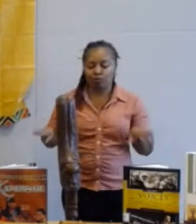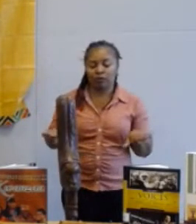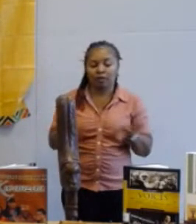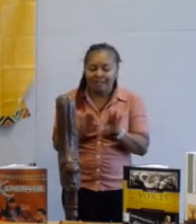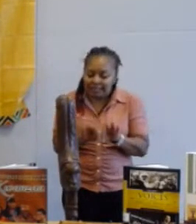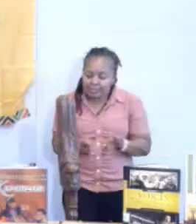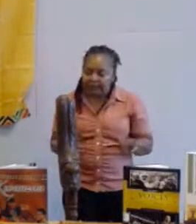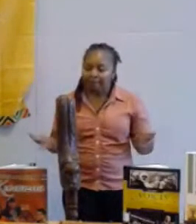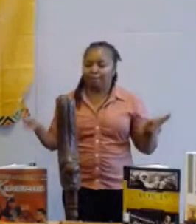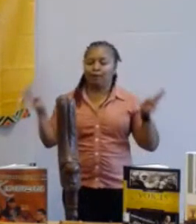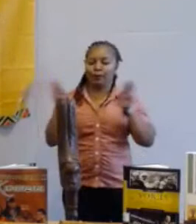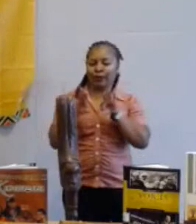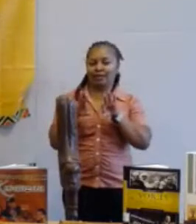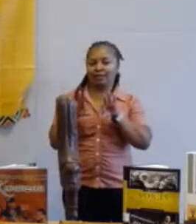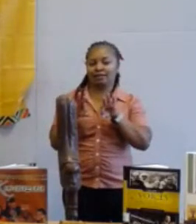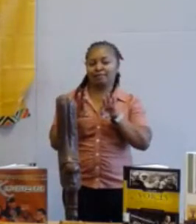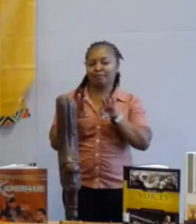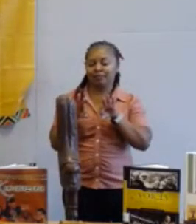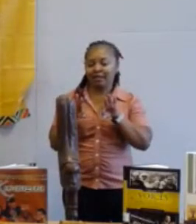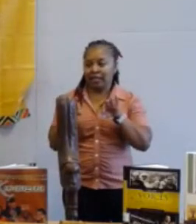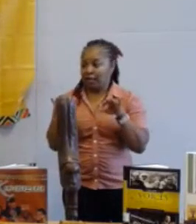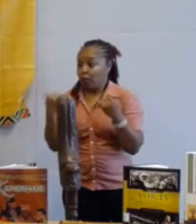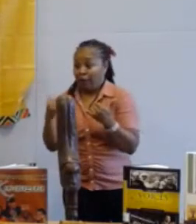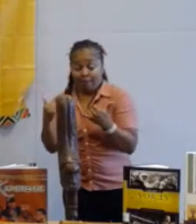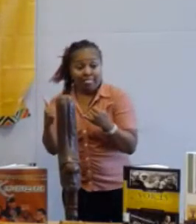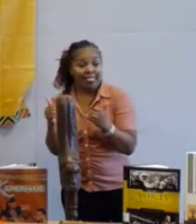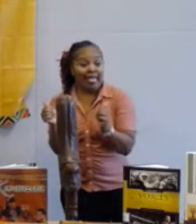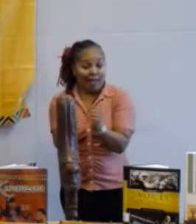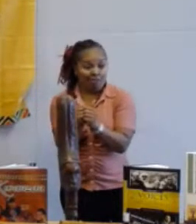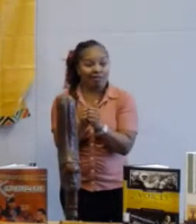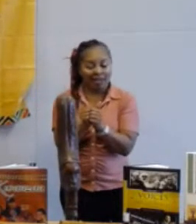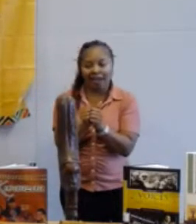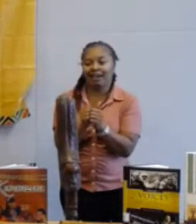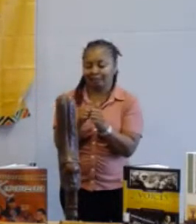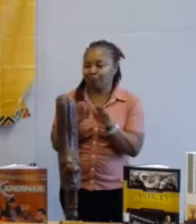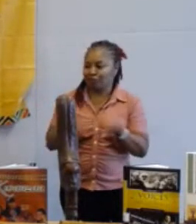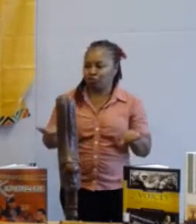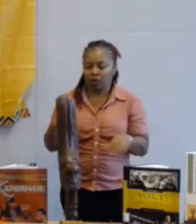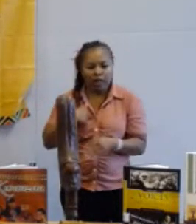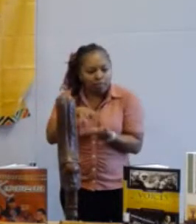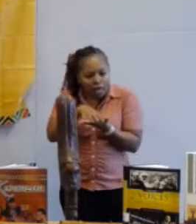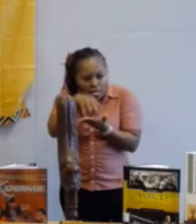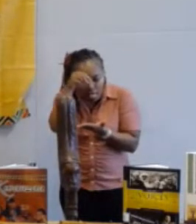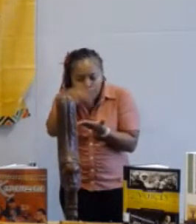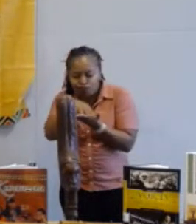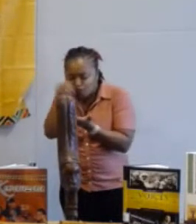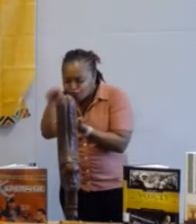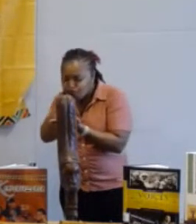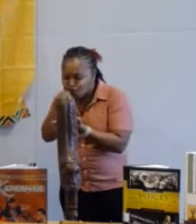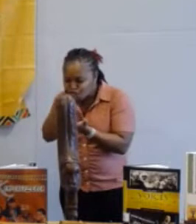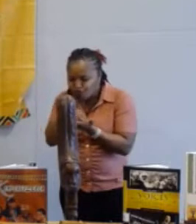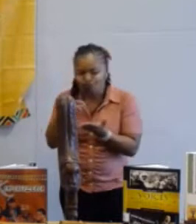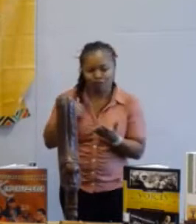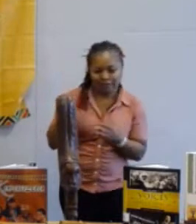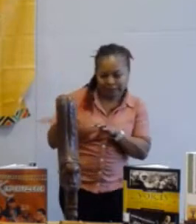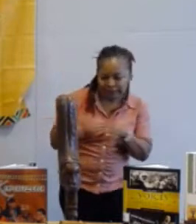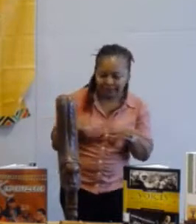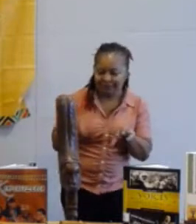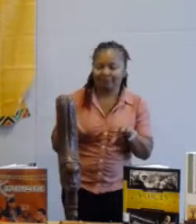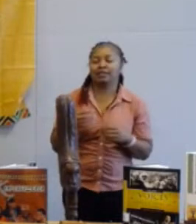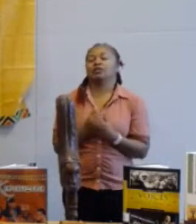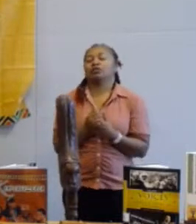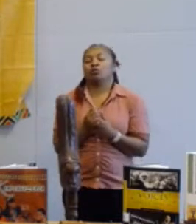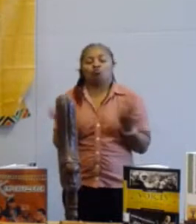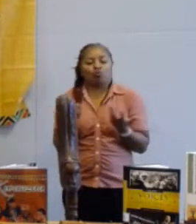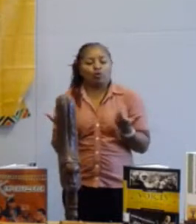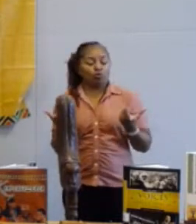we play with our children. They learn through play and doing. So these things that we